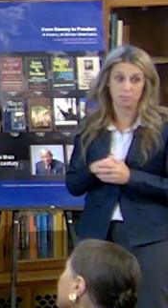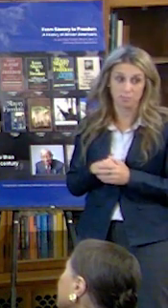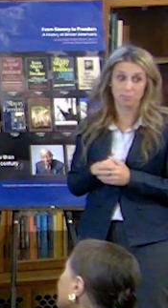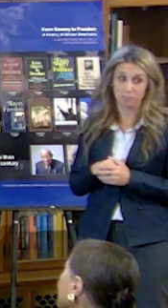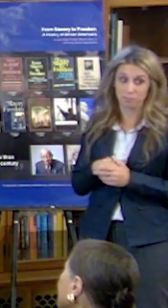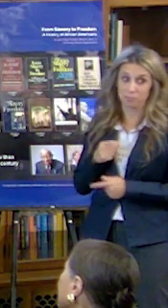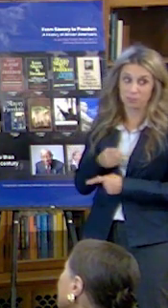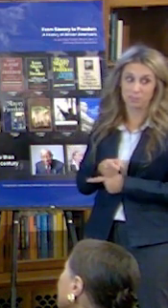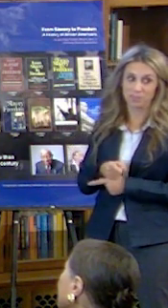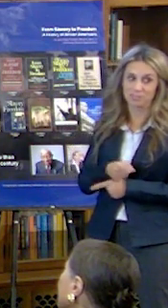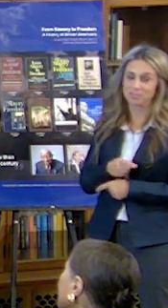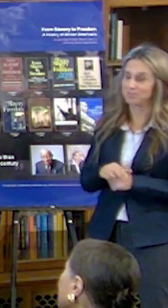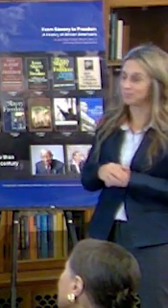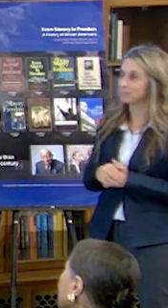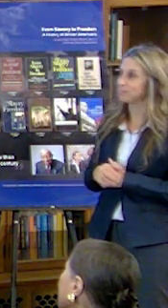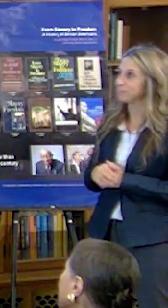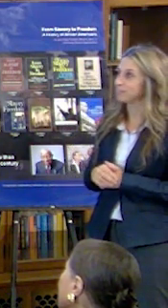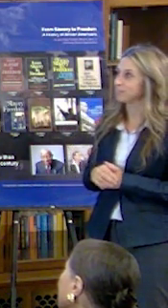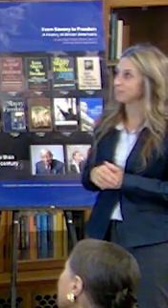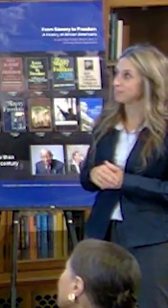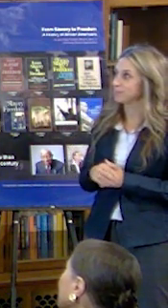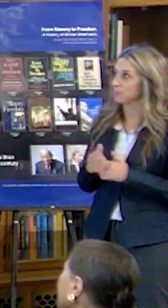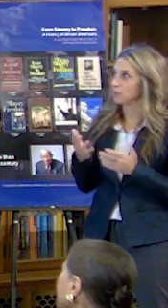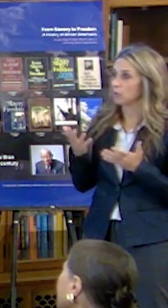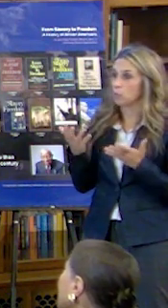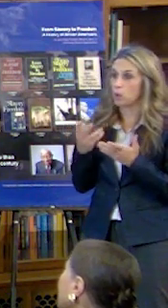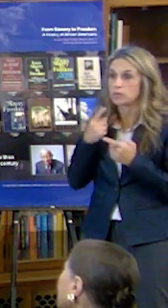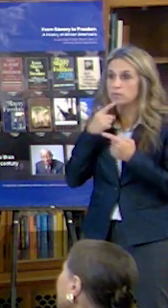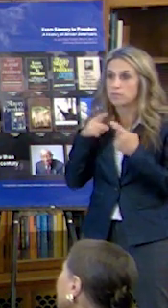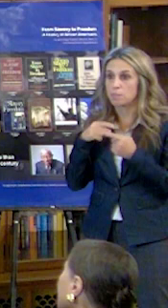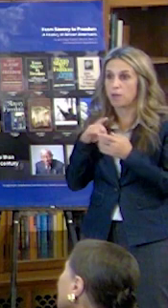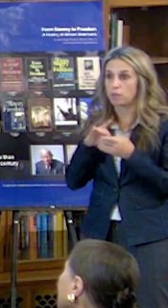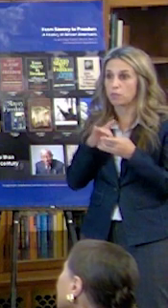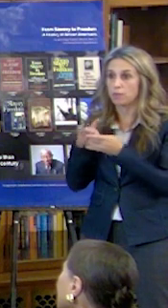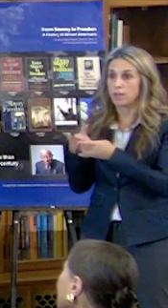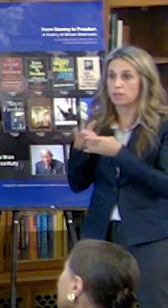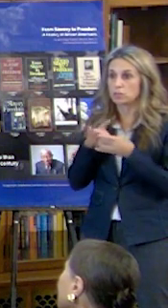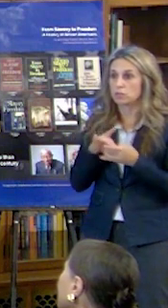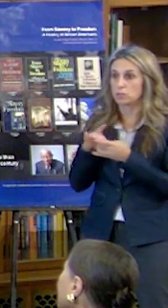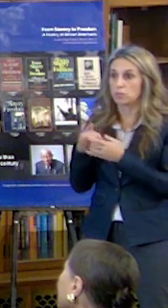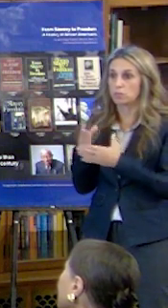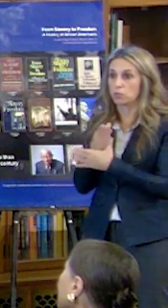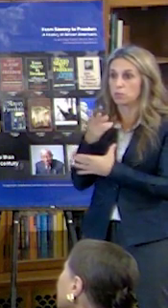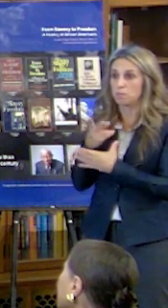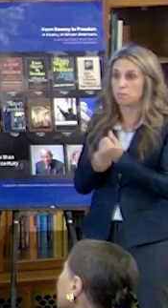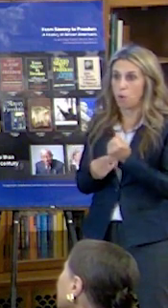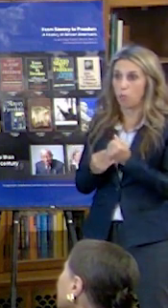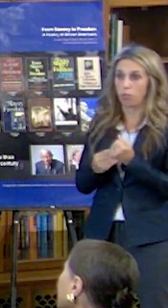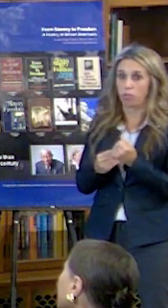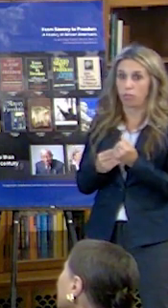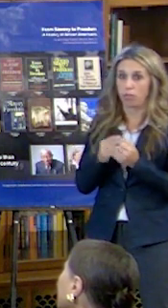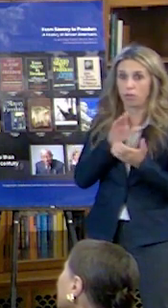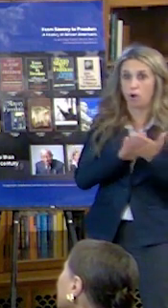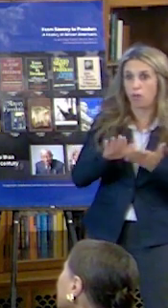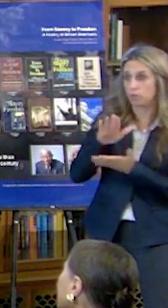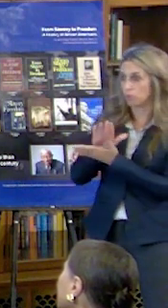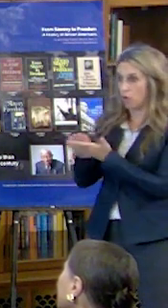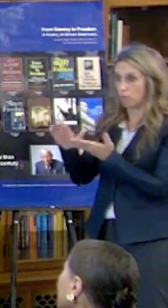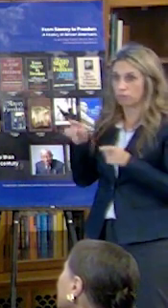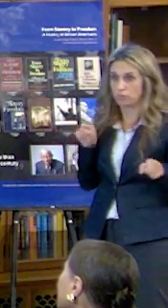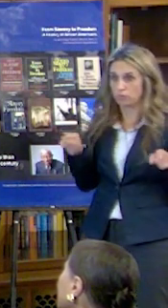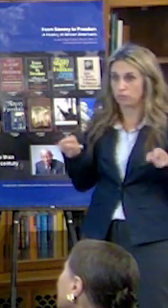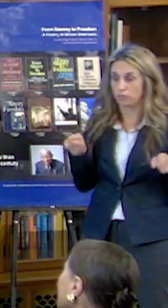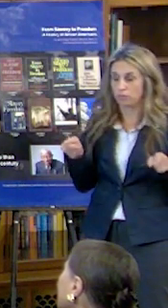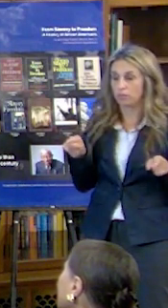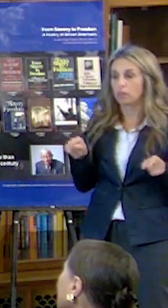right uh and what does that say about the relationship between the two institutions I mean I think we're one of the things we're doing